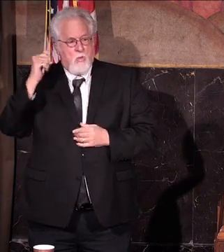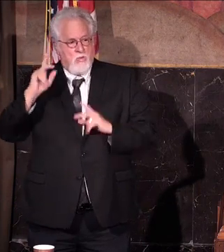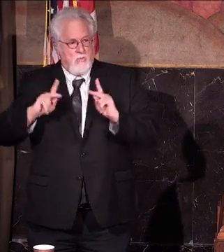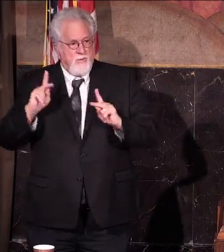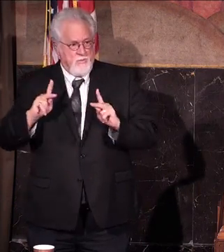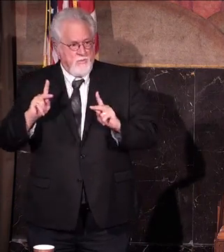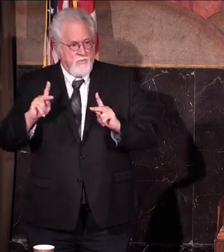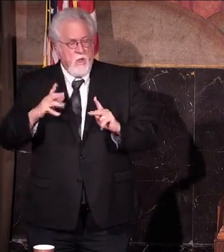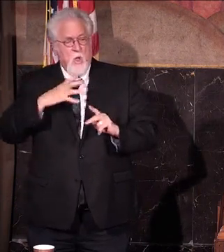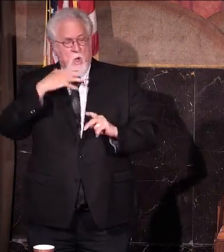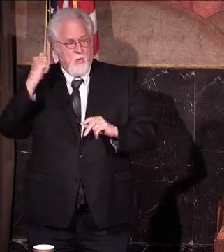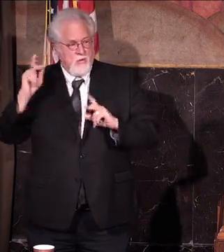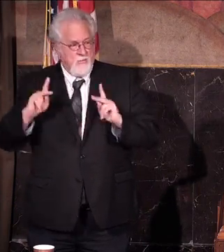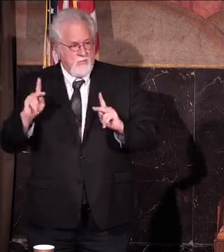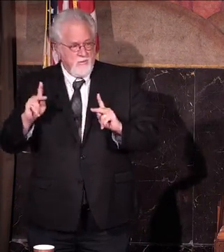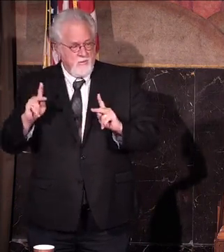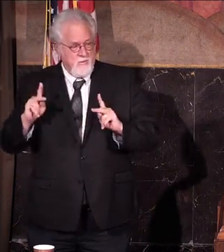populations, the